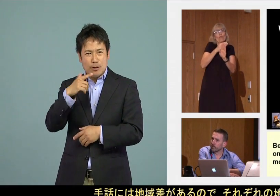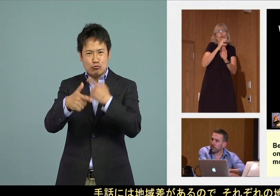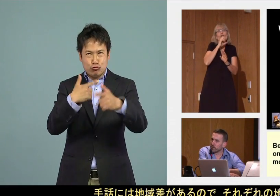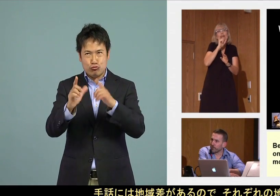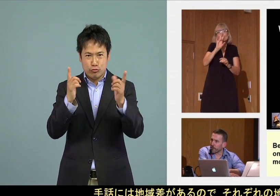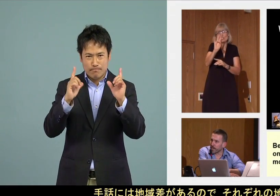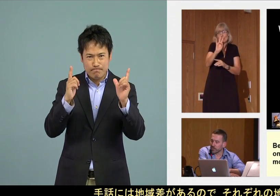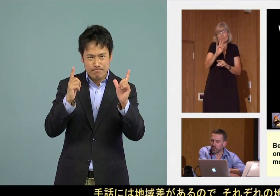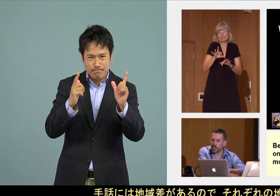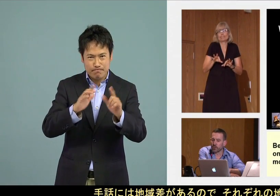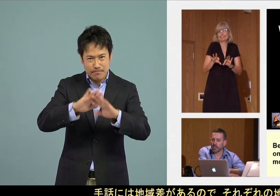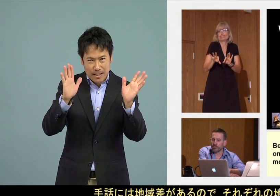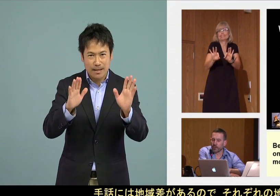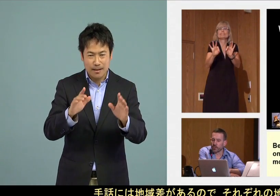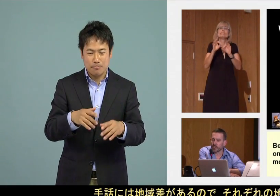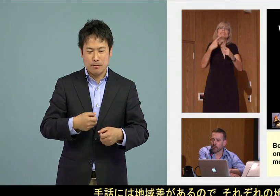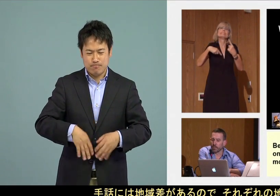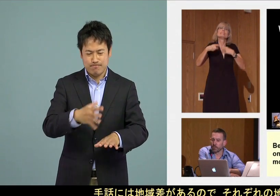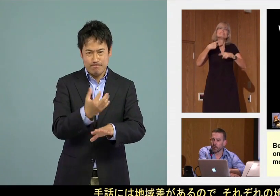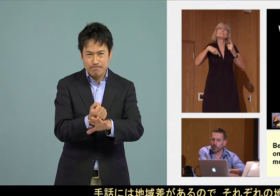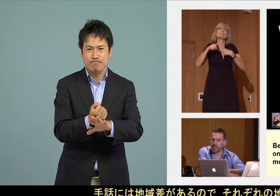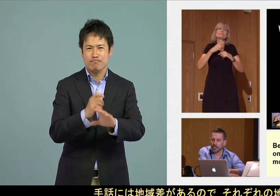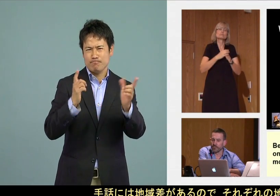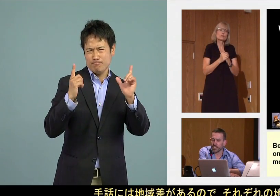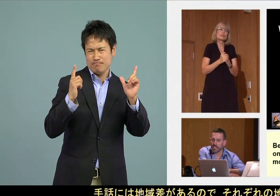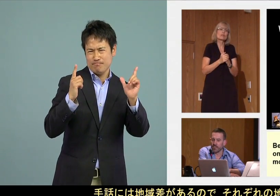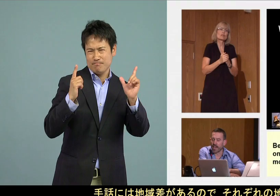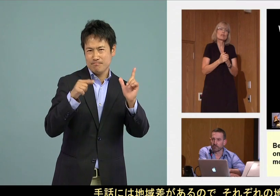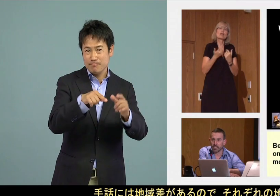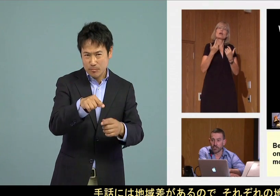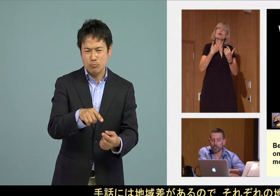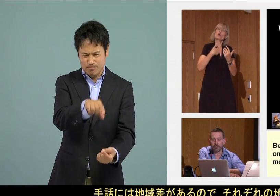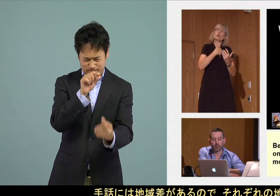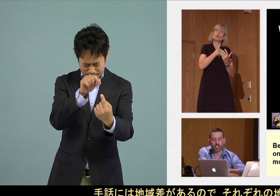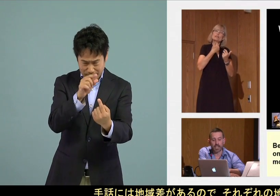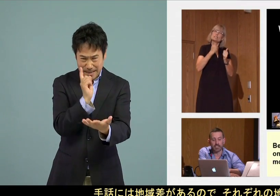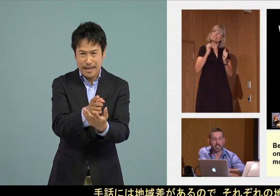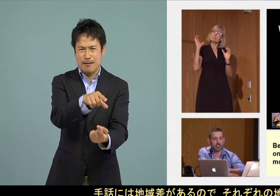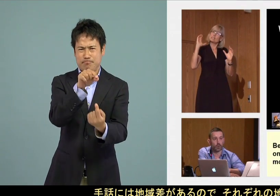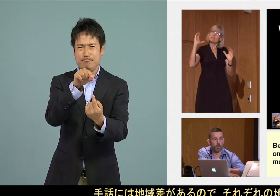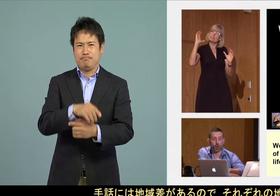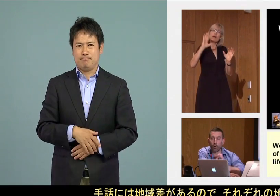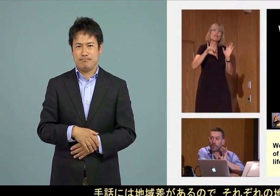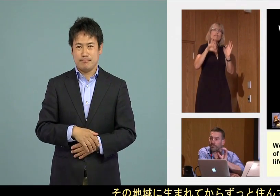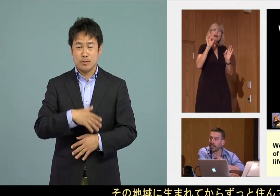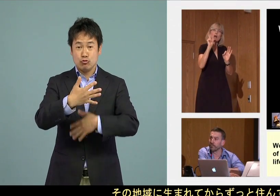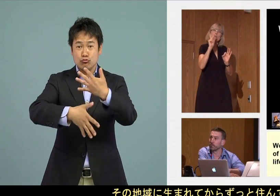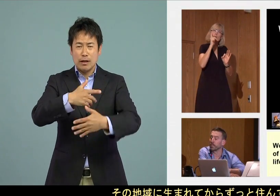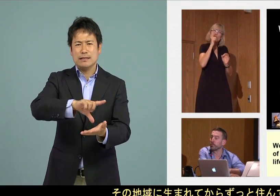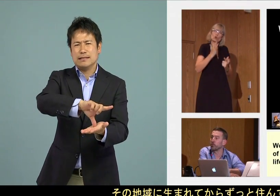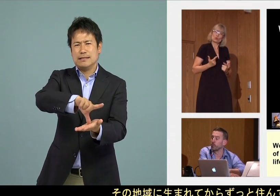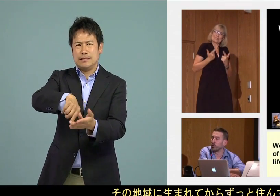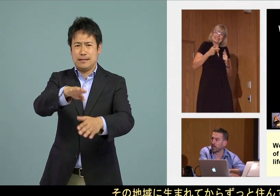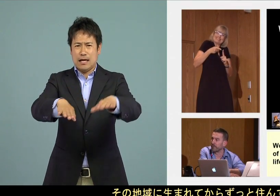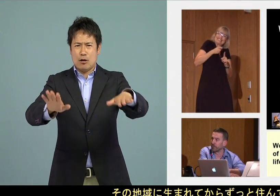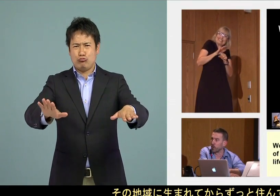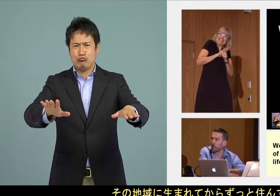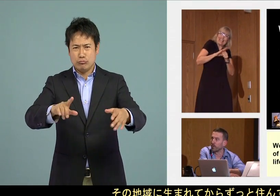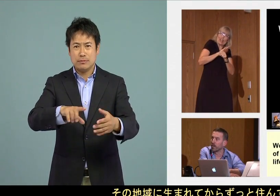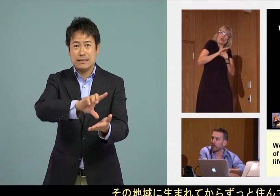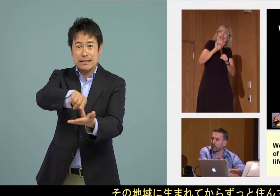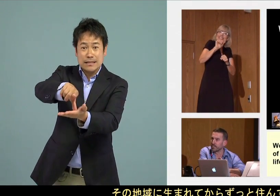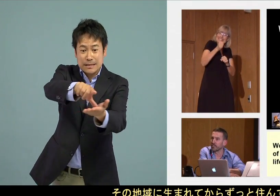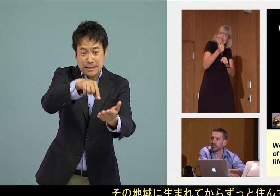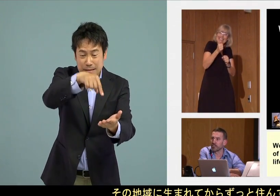Because of the regional variation, we tried to focus on people who had lived in that region for 10 years or more. We favoured people who were